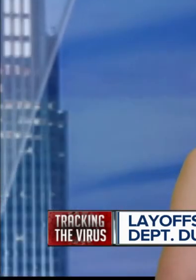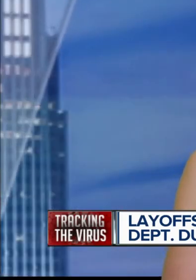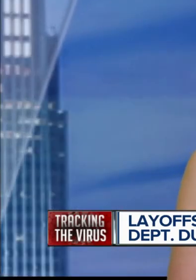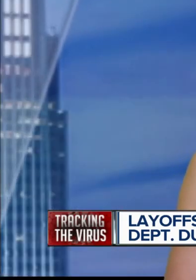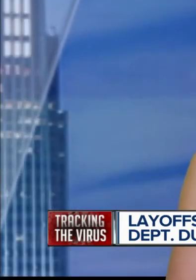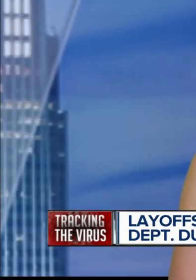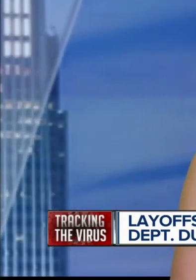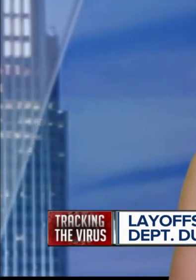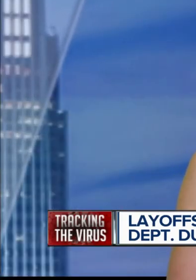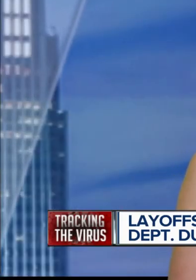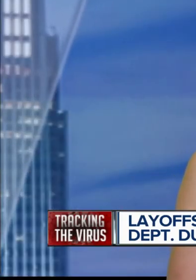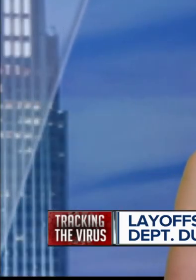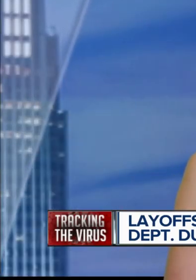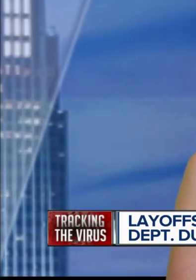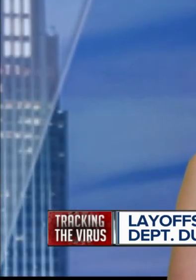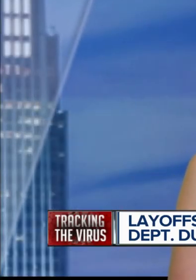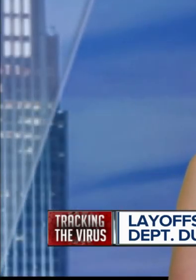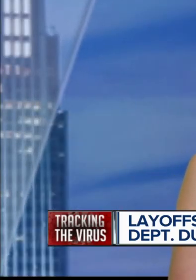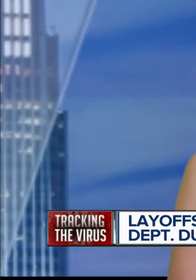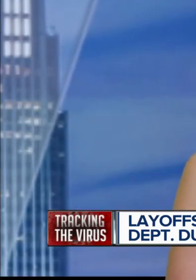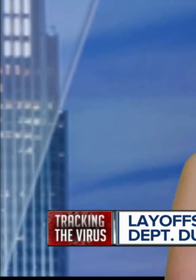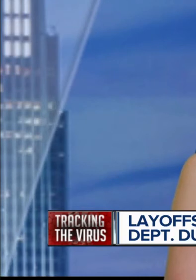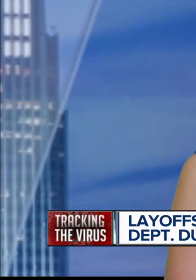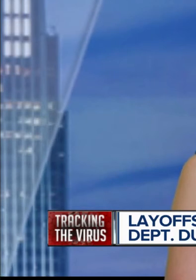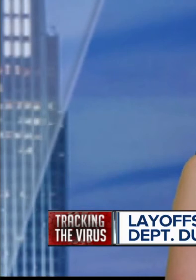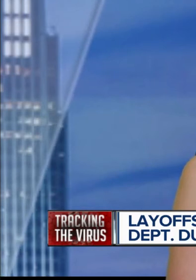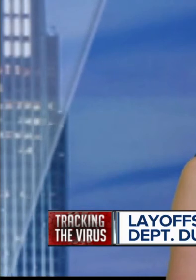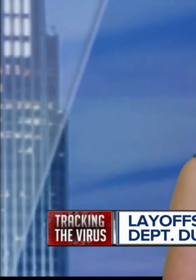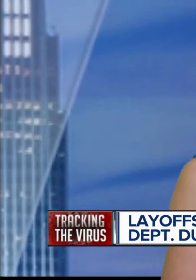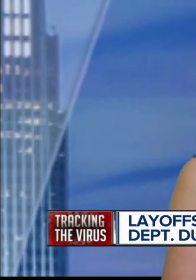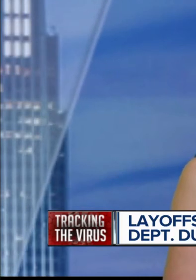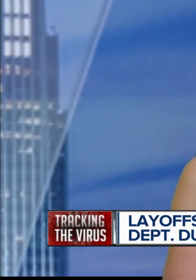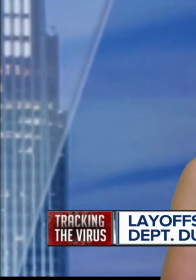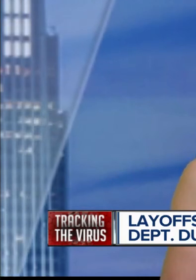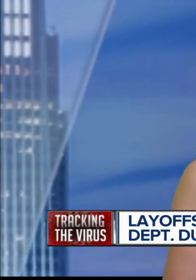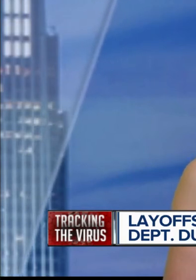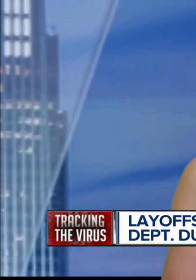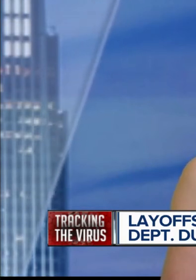Director Steve Curtis says in the month of March, the city already lost